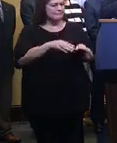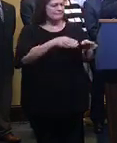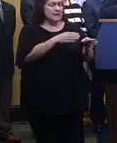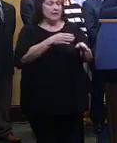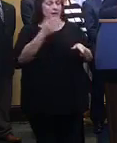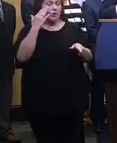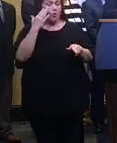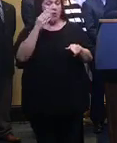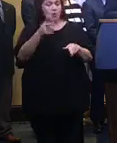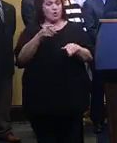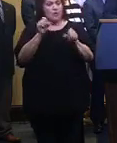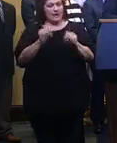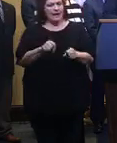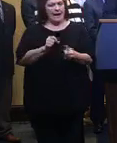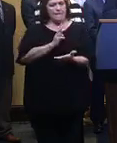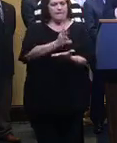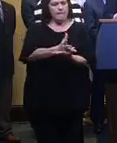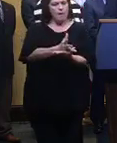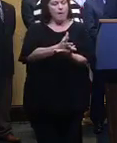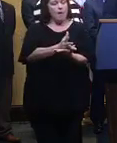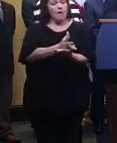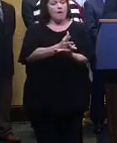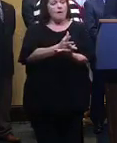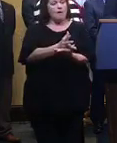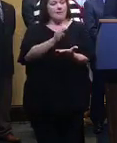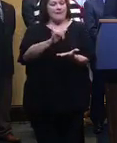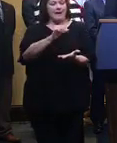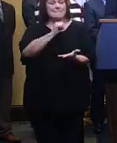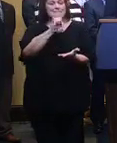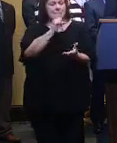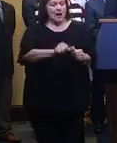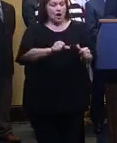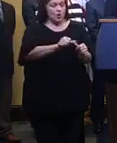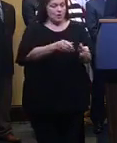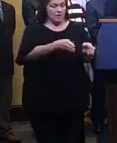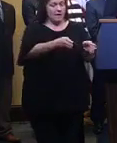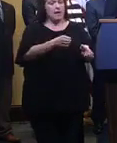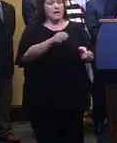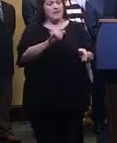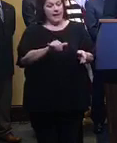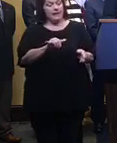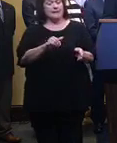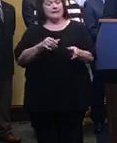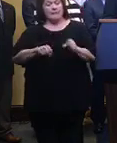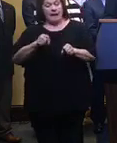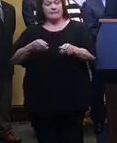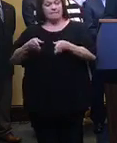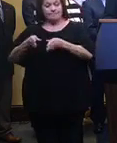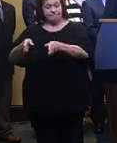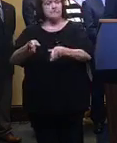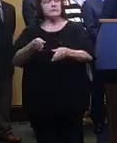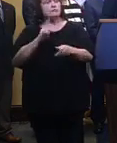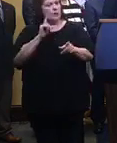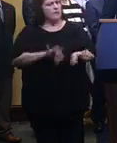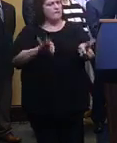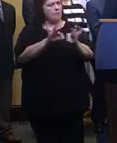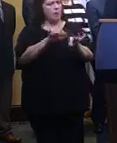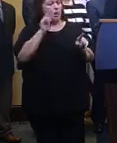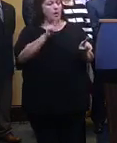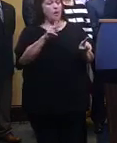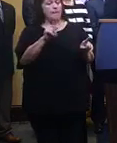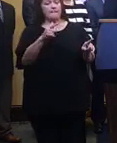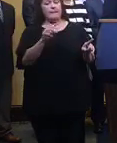drive on it, but you can certainly park on it. And that material selection is a really important component of the work we're doing. If you look on page 6,